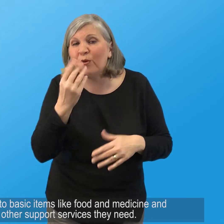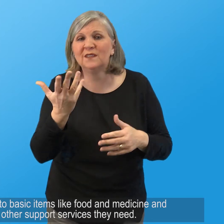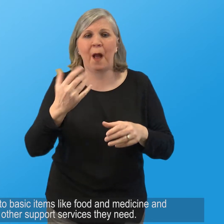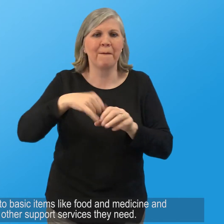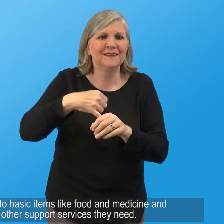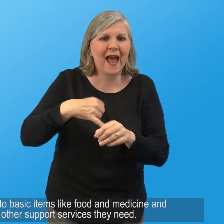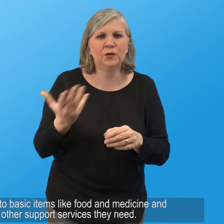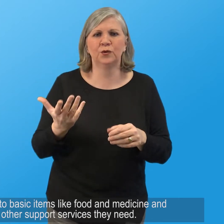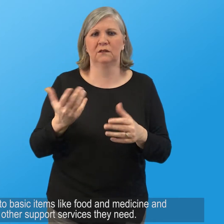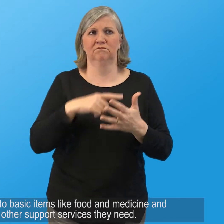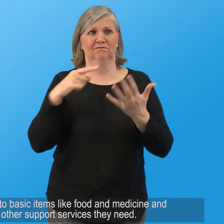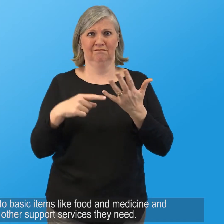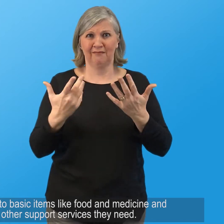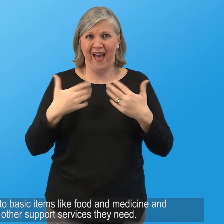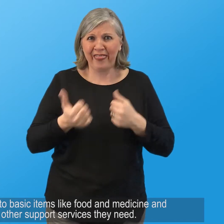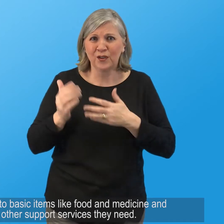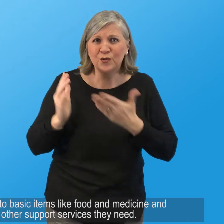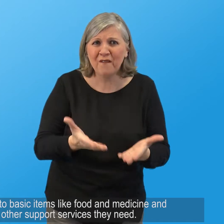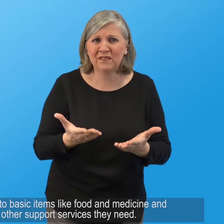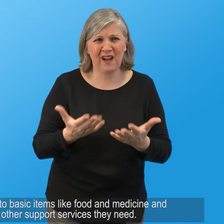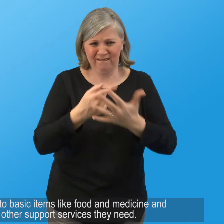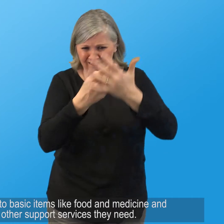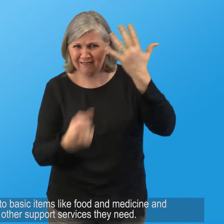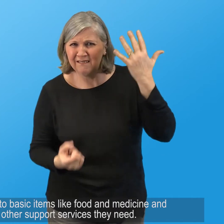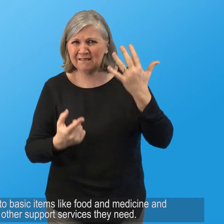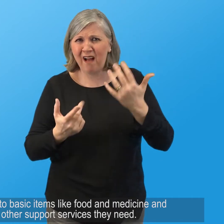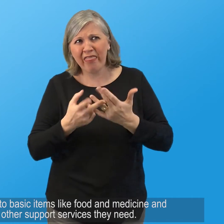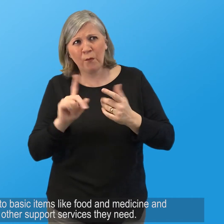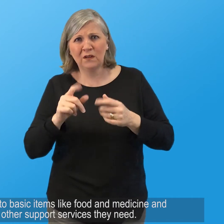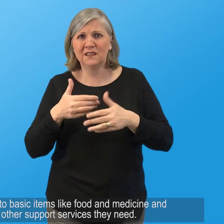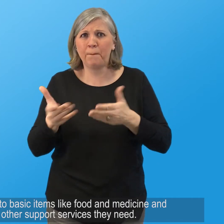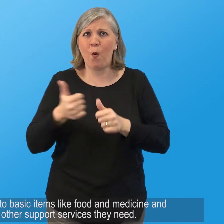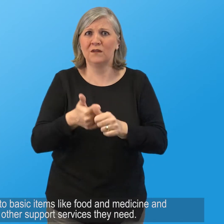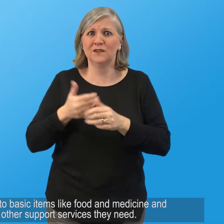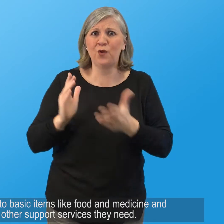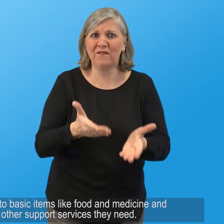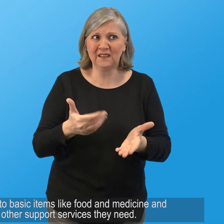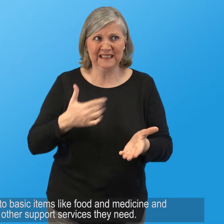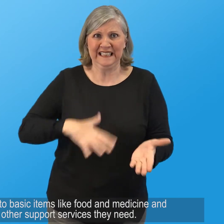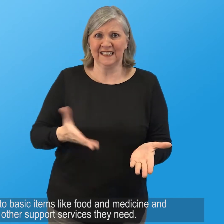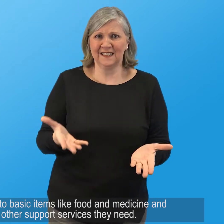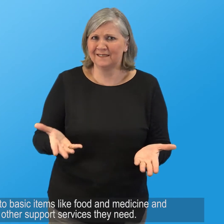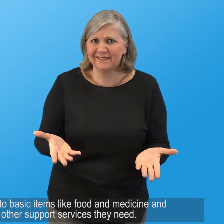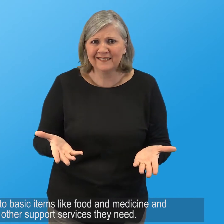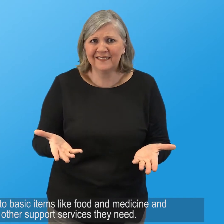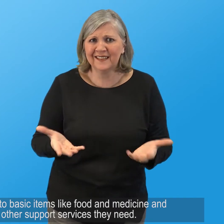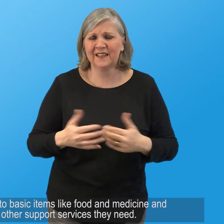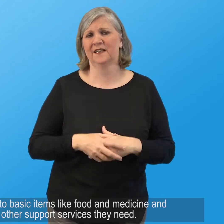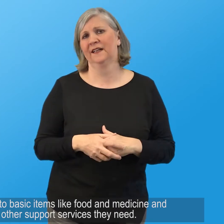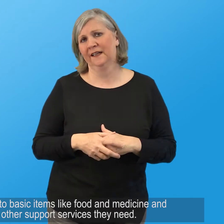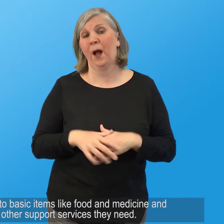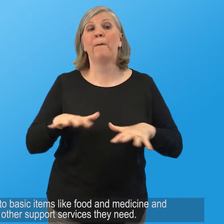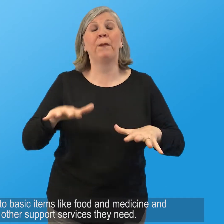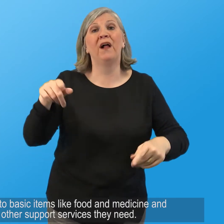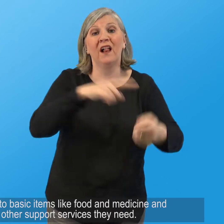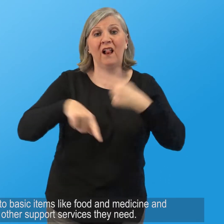Job losses, getting access to basic items like food and medicine, and health services and other support services they